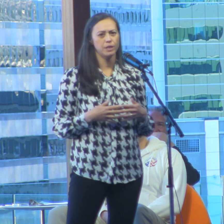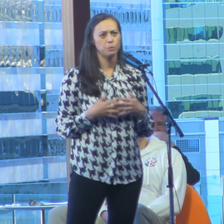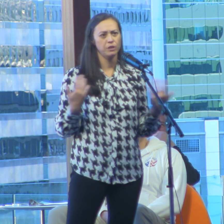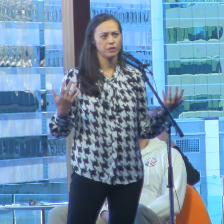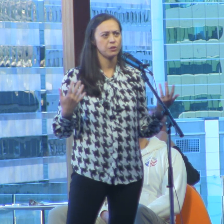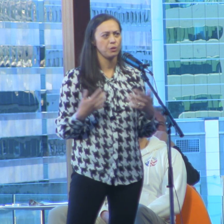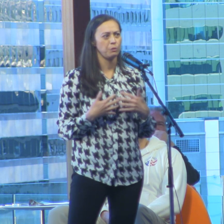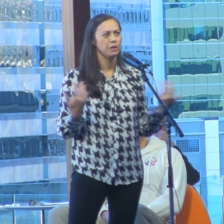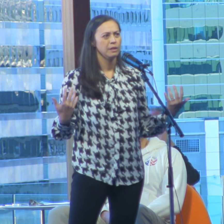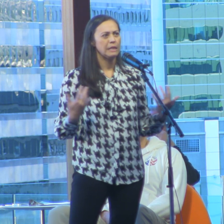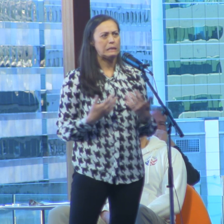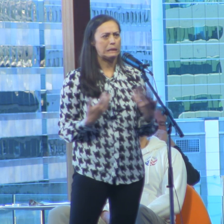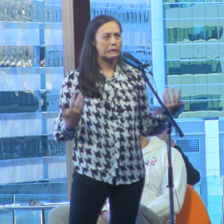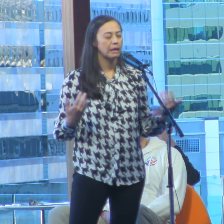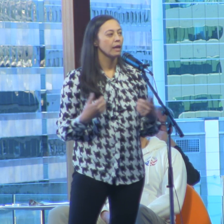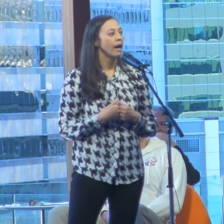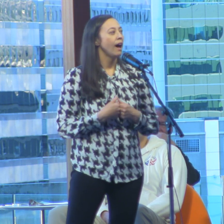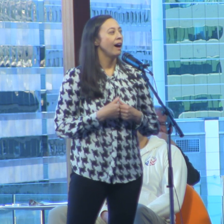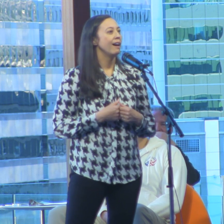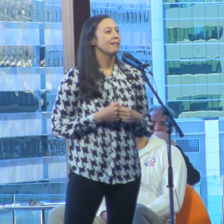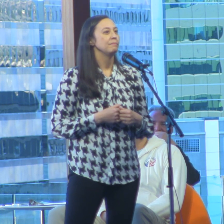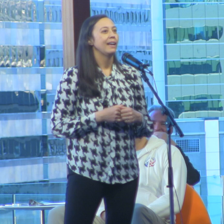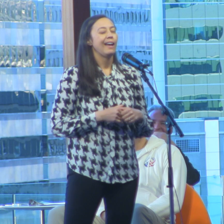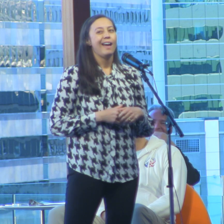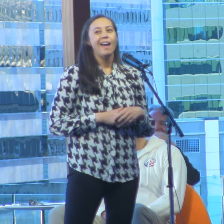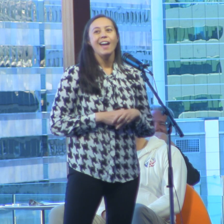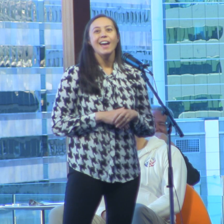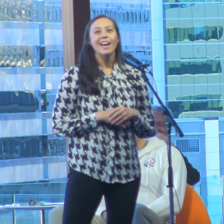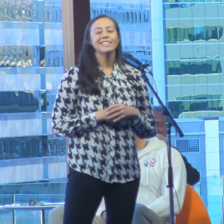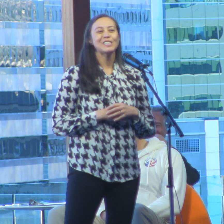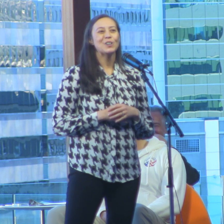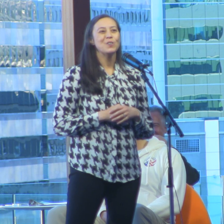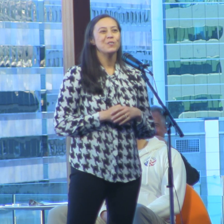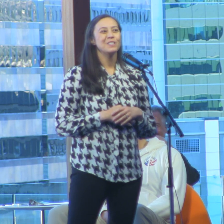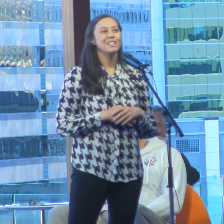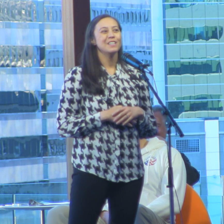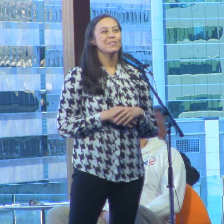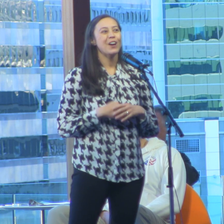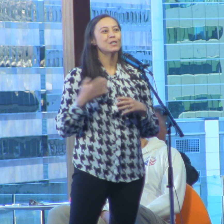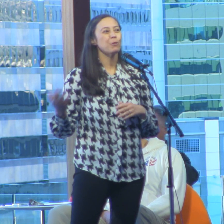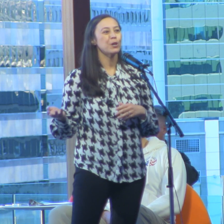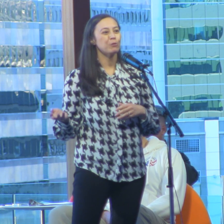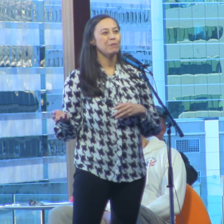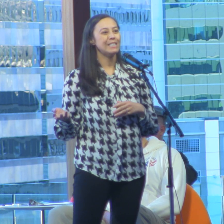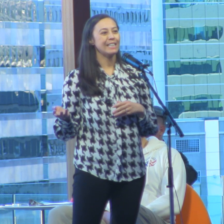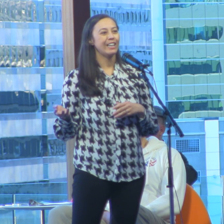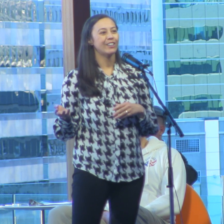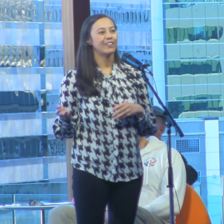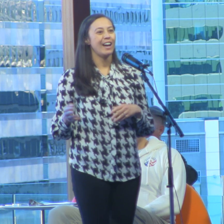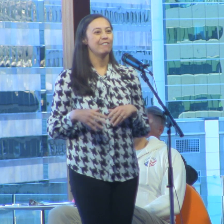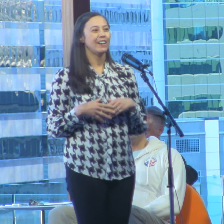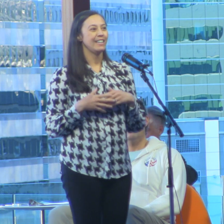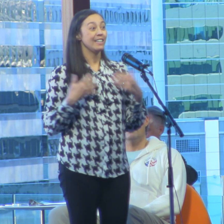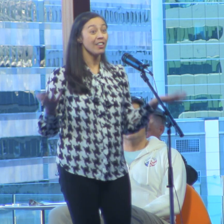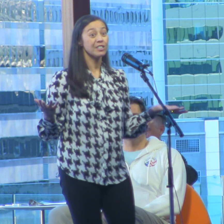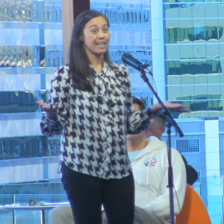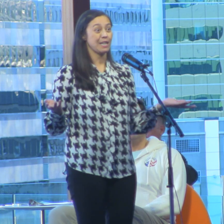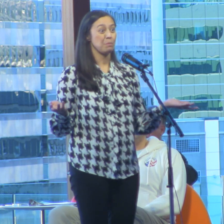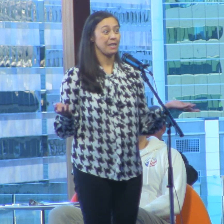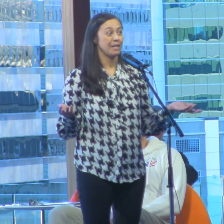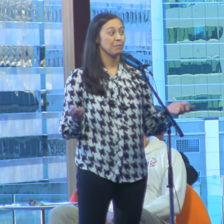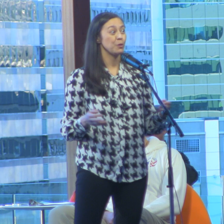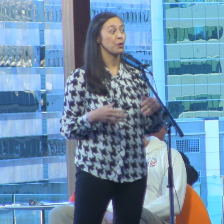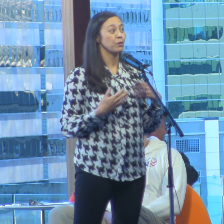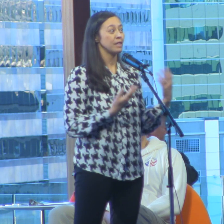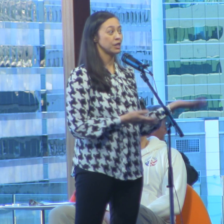discount because we looked so indignant. And so fast forward 3 weeks later, I find another